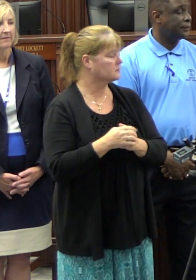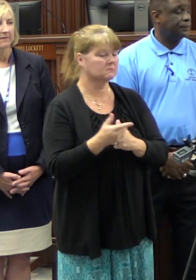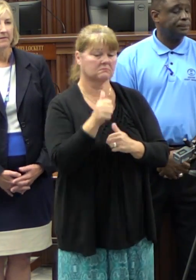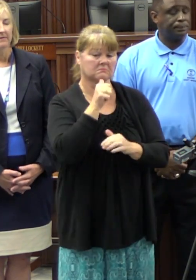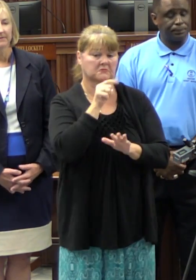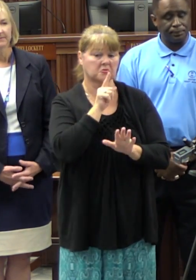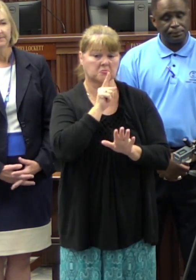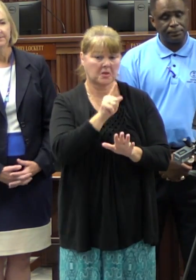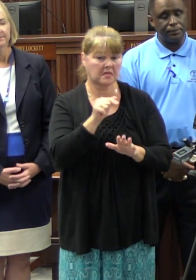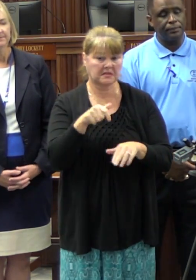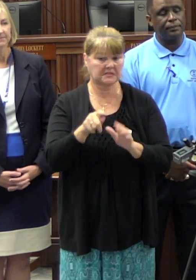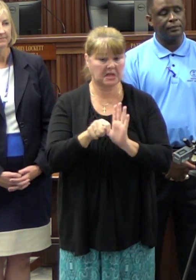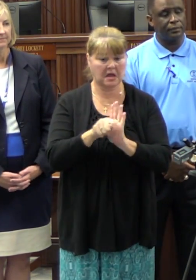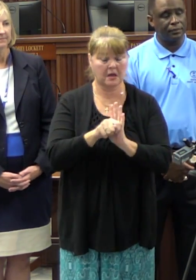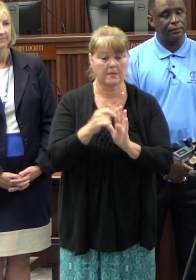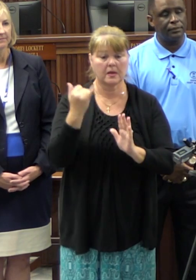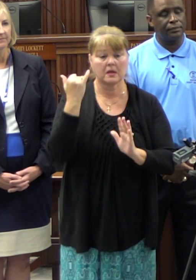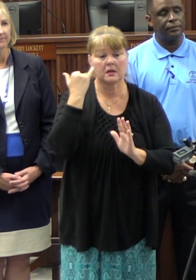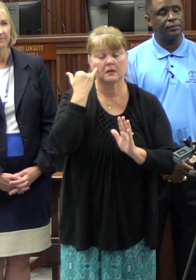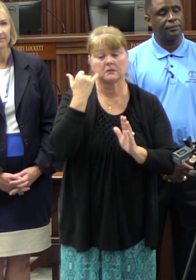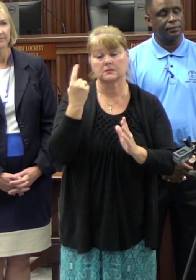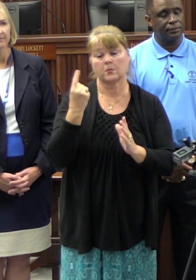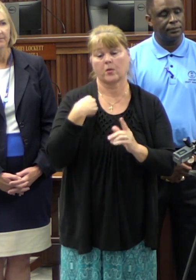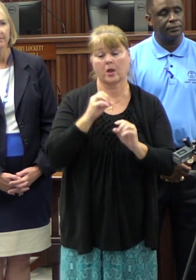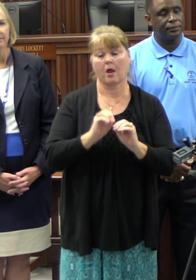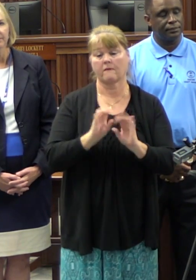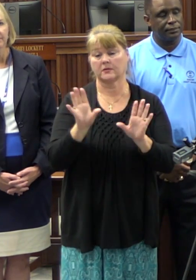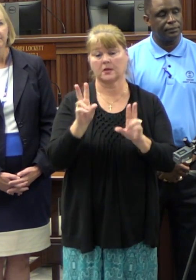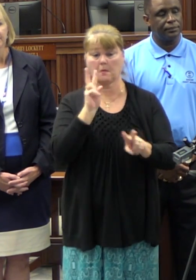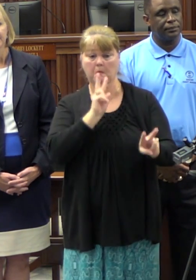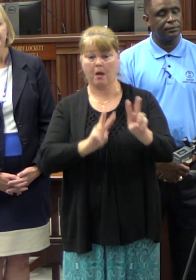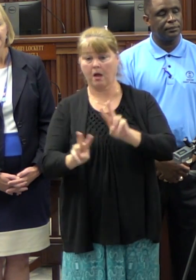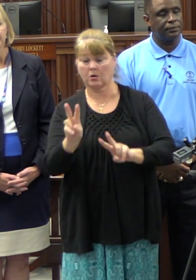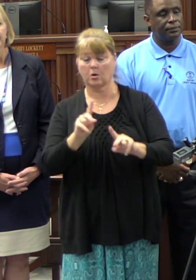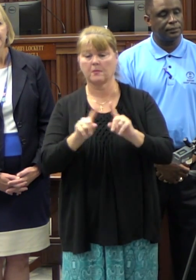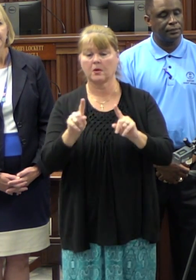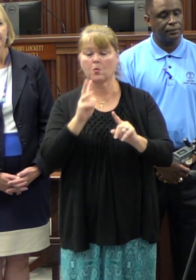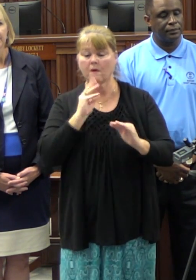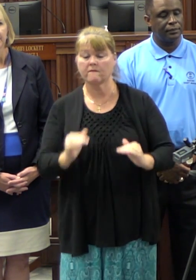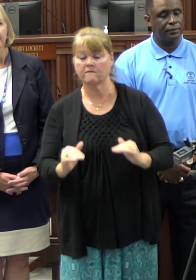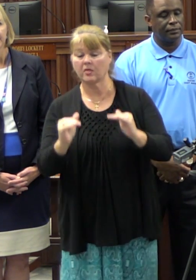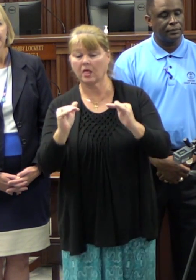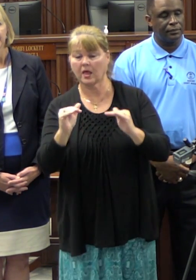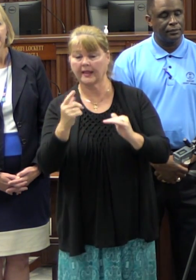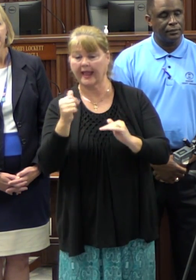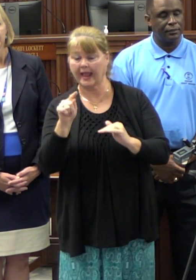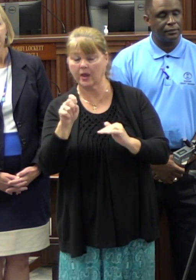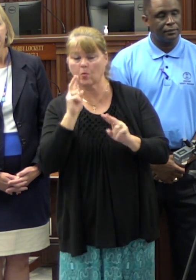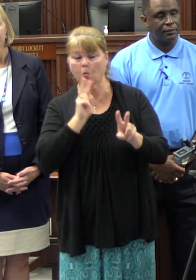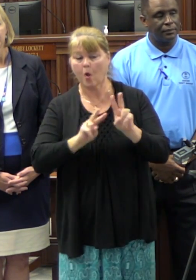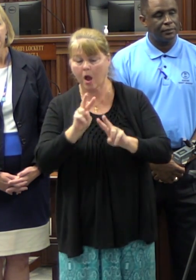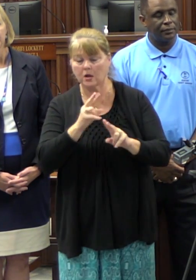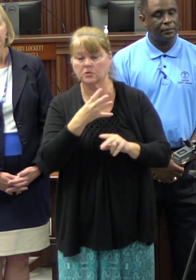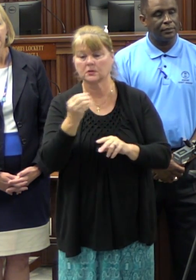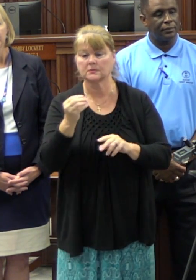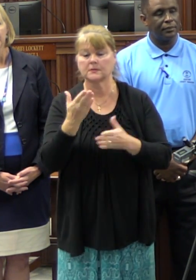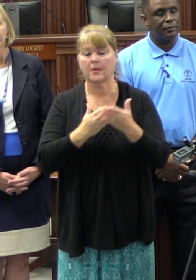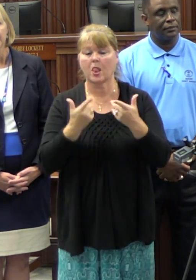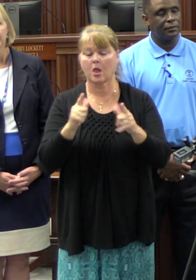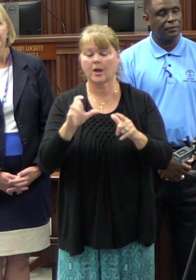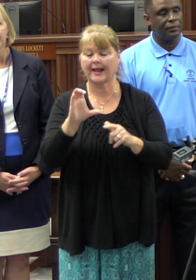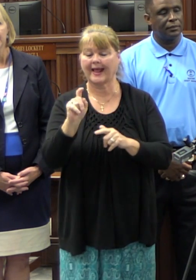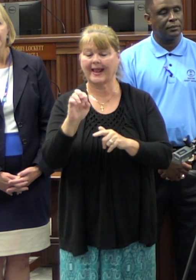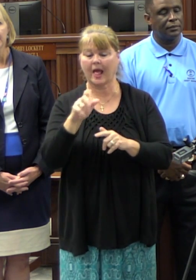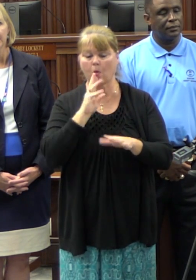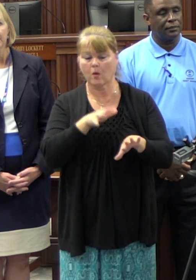Not really at this time. I mean, it's something that we obviously monitor, like floodgates, they'll be checking those on some of the larger canals